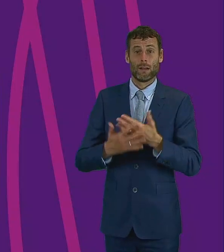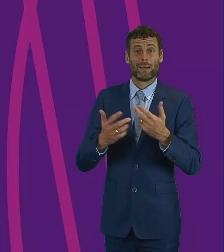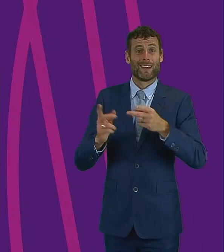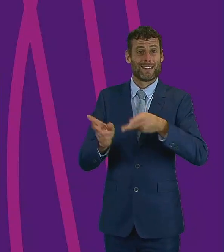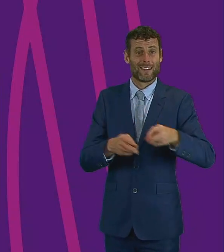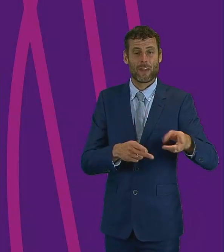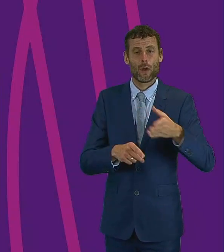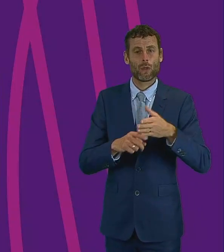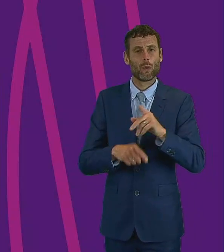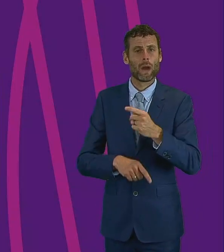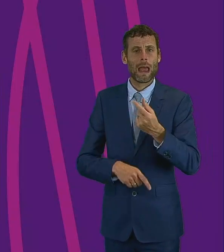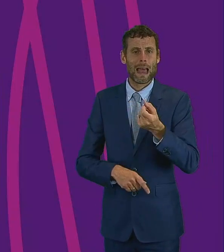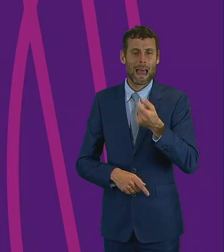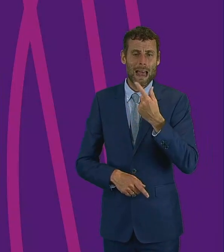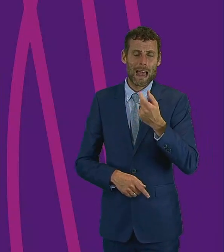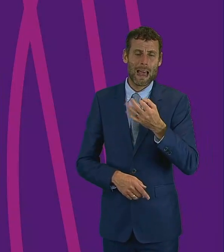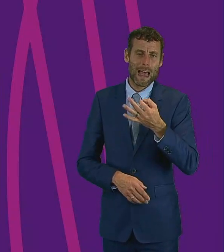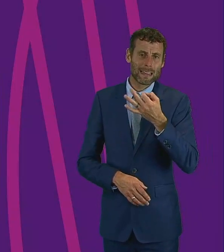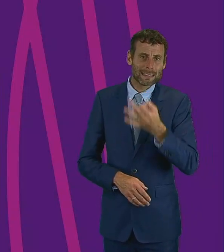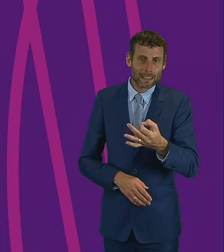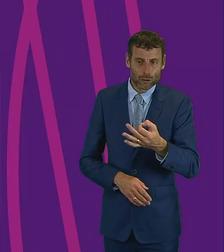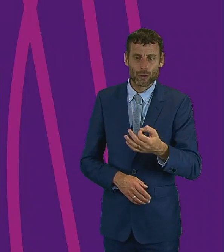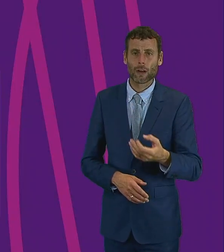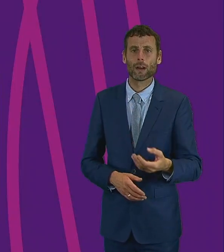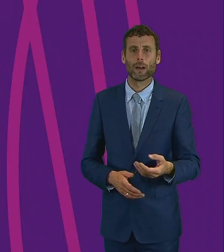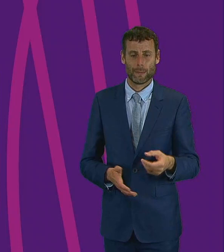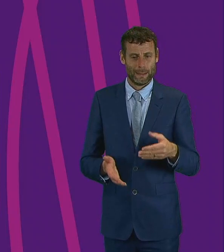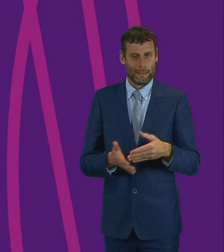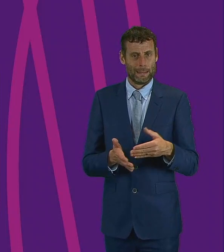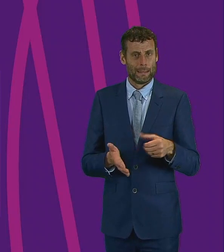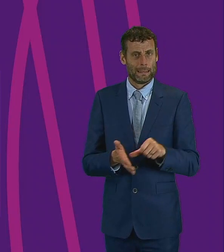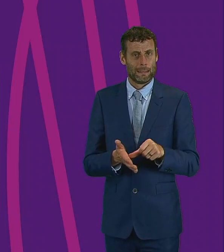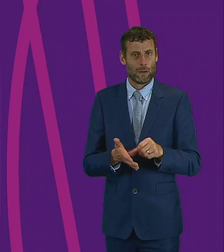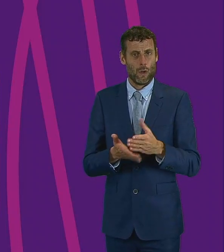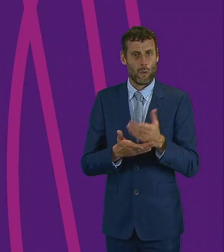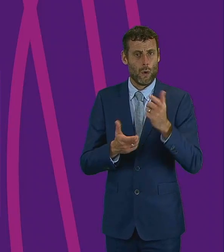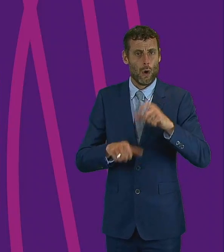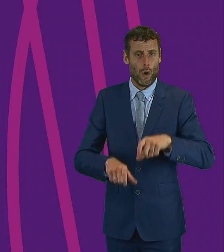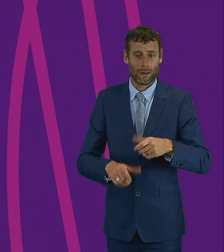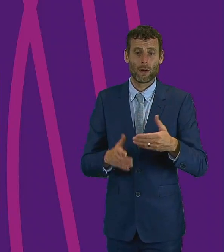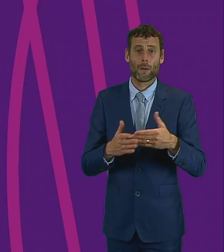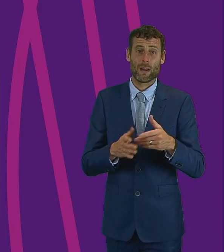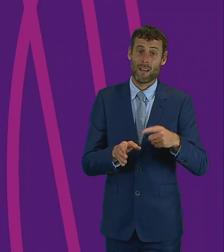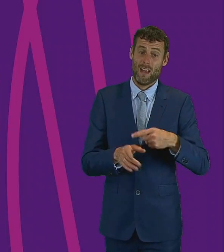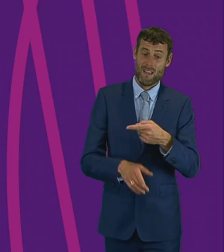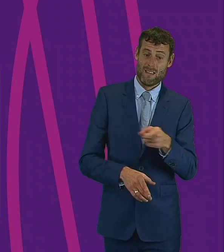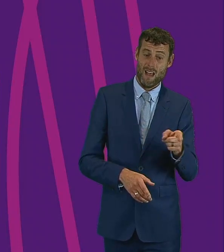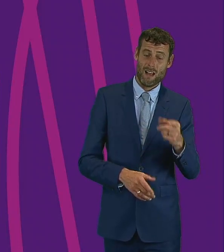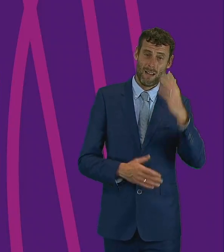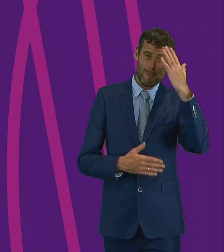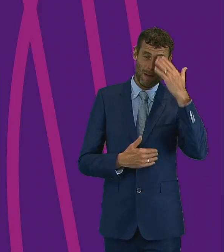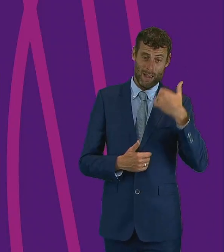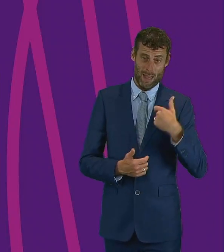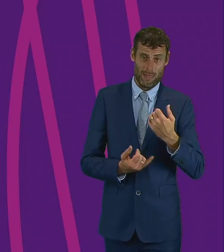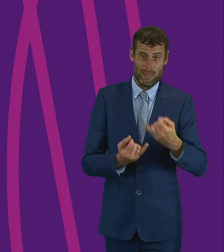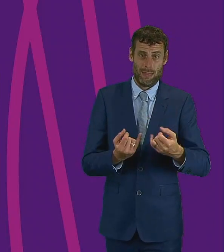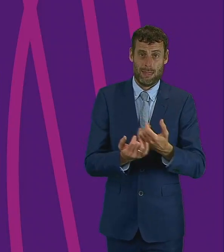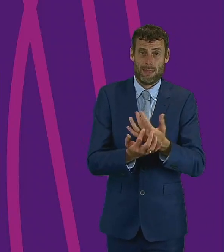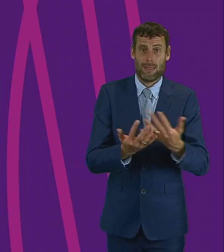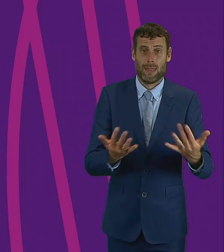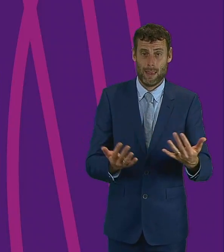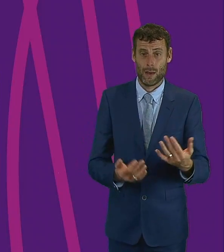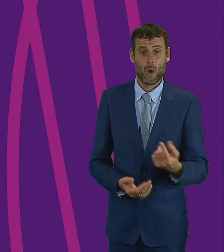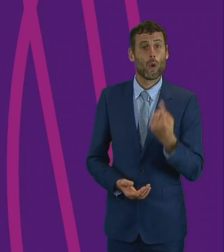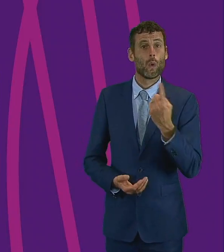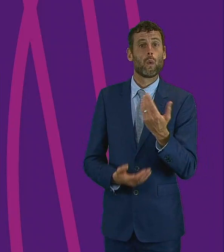up to a third during lockdown, as well as a rising issue with adult and child poor mental health. It is little wonder that our frontline police are having to pick